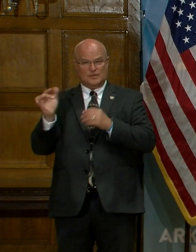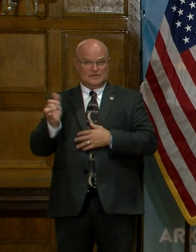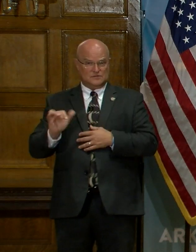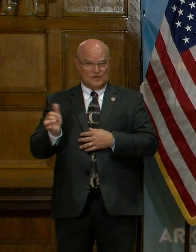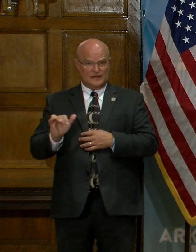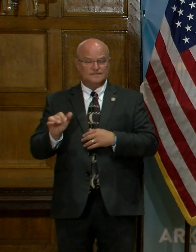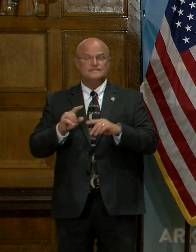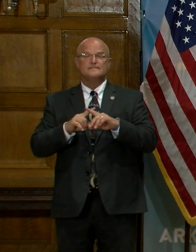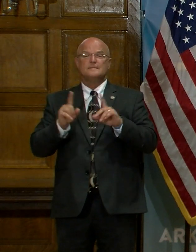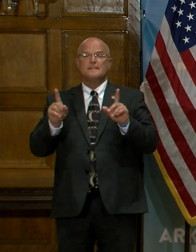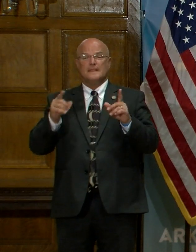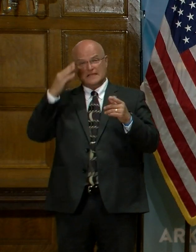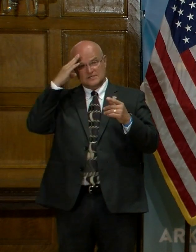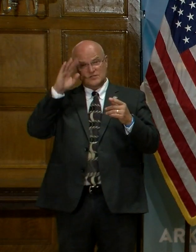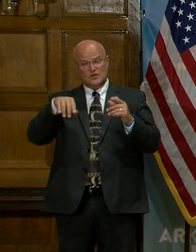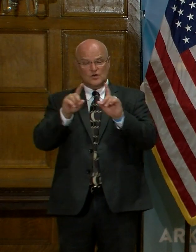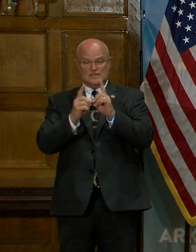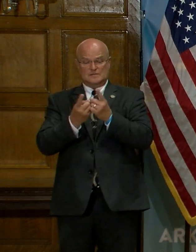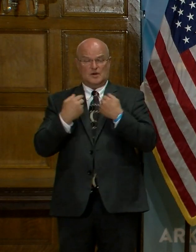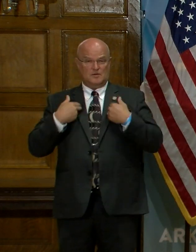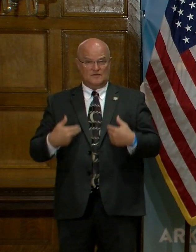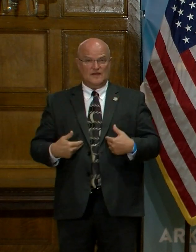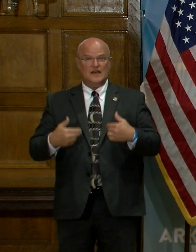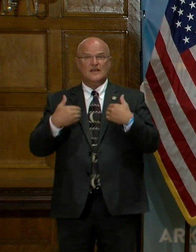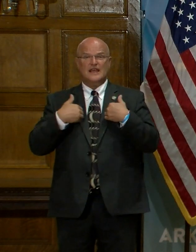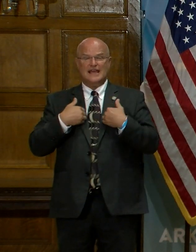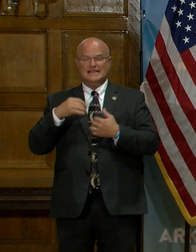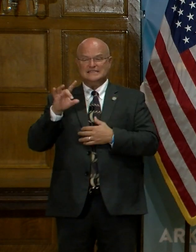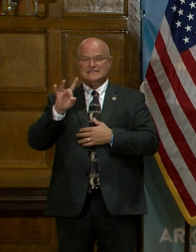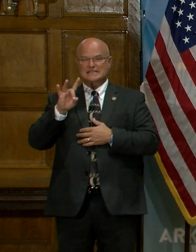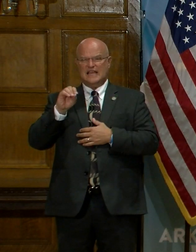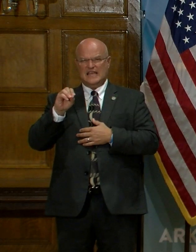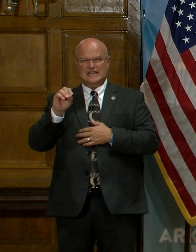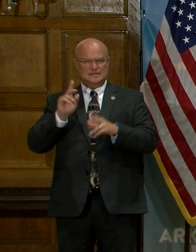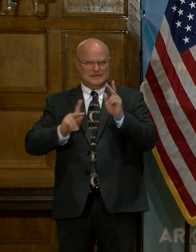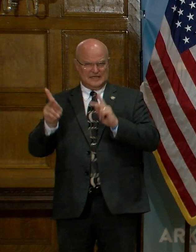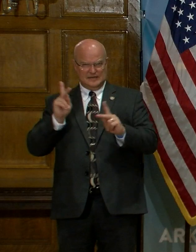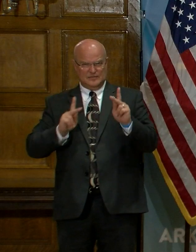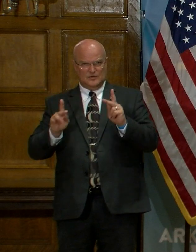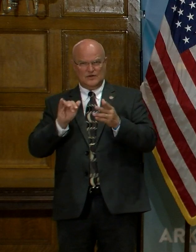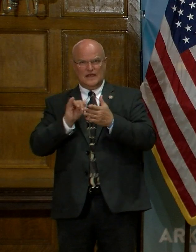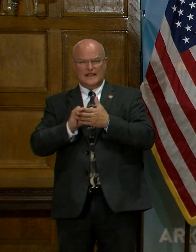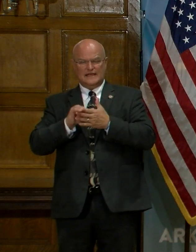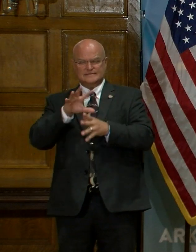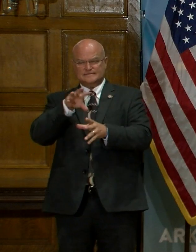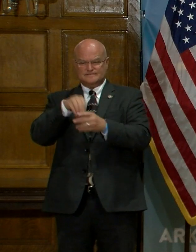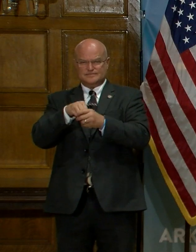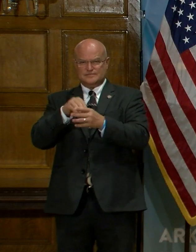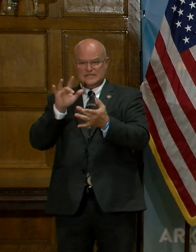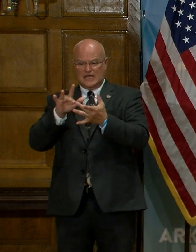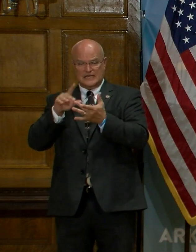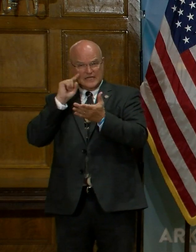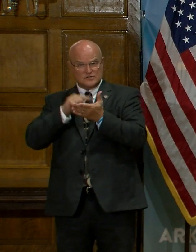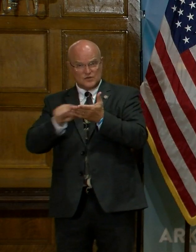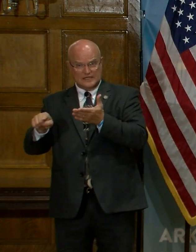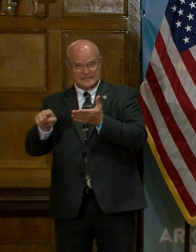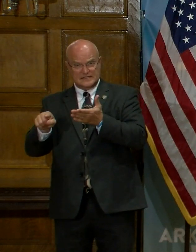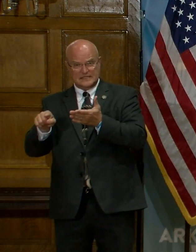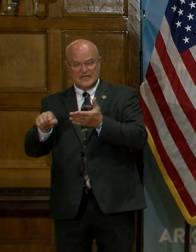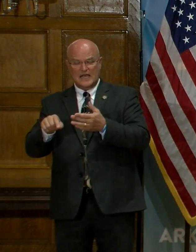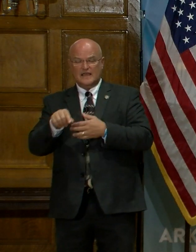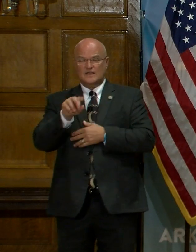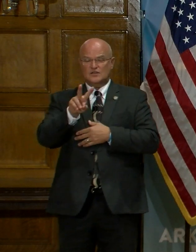well. But as you know, the Department of Health has 80 personnel that's engaged in contact tracing, and then